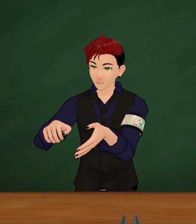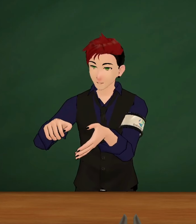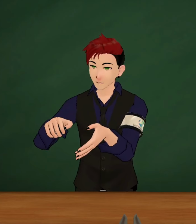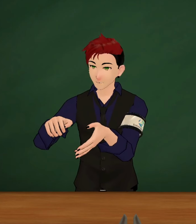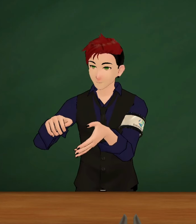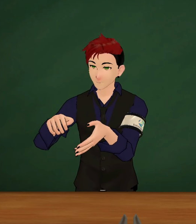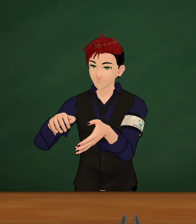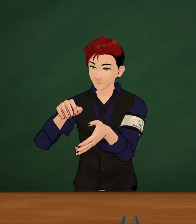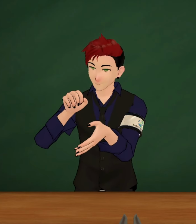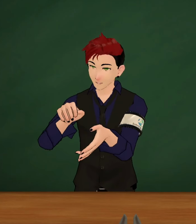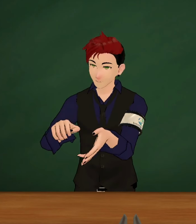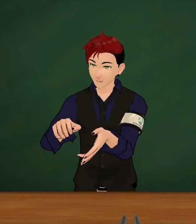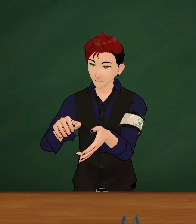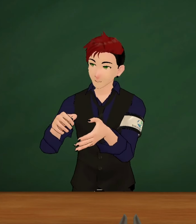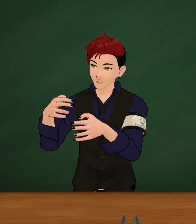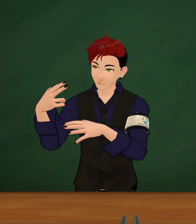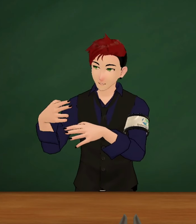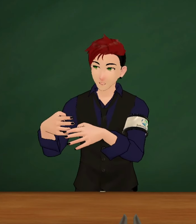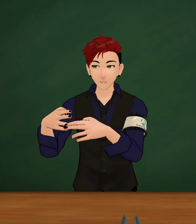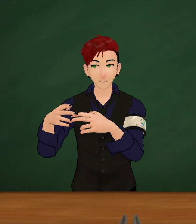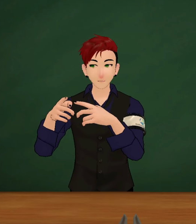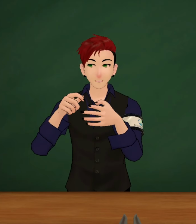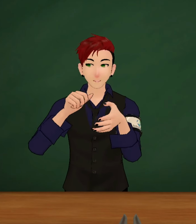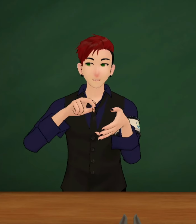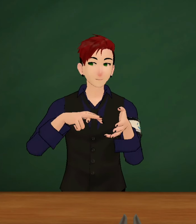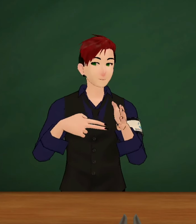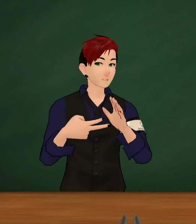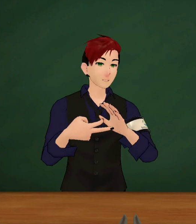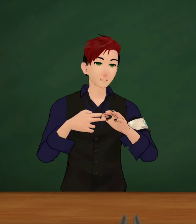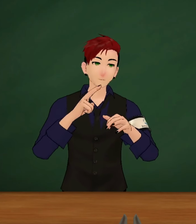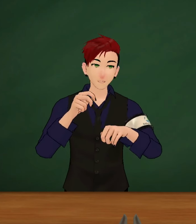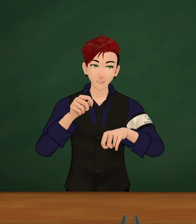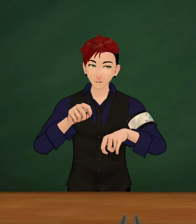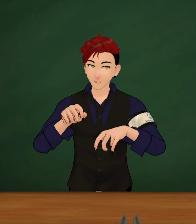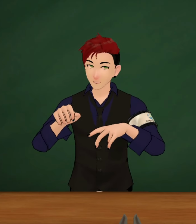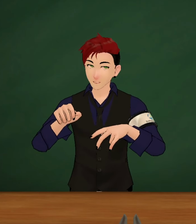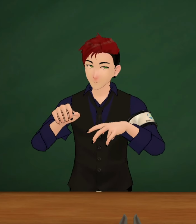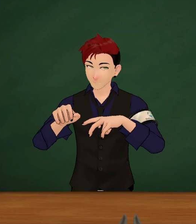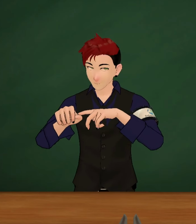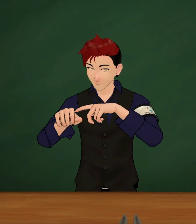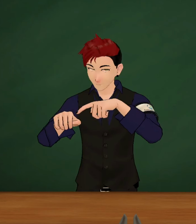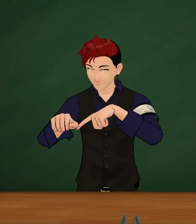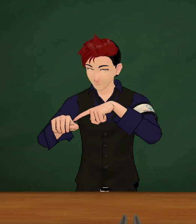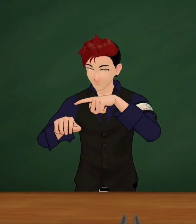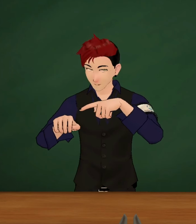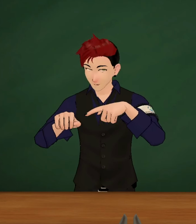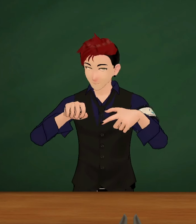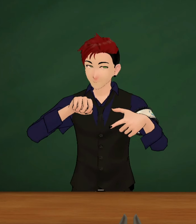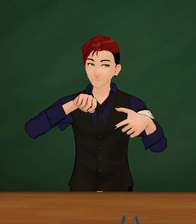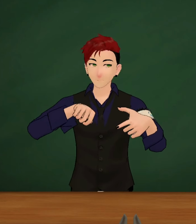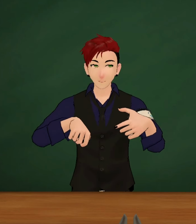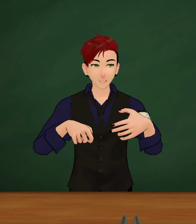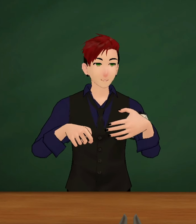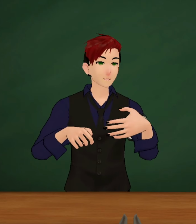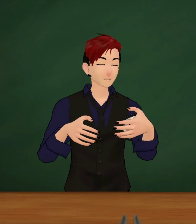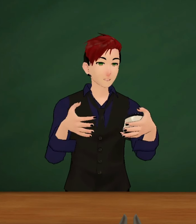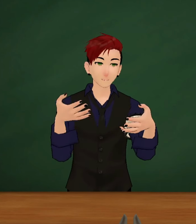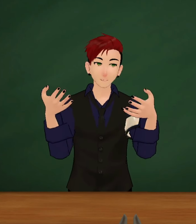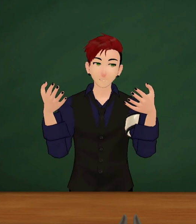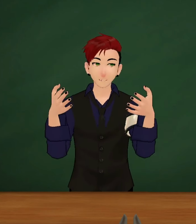it. Kiss fist, that's what it's called, but it doesn't mean actually you're like kissing your fist and